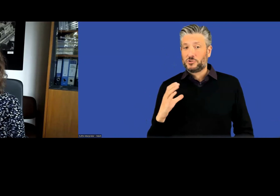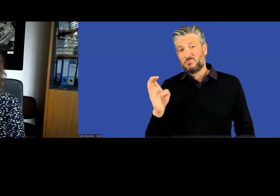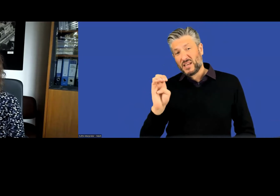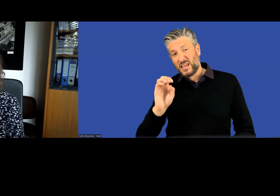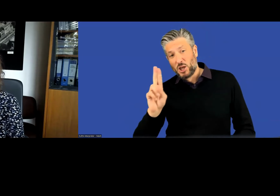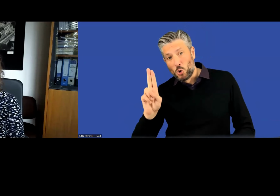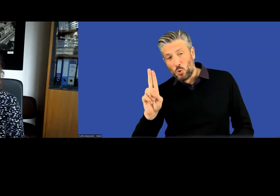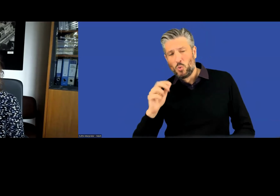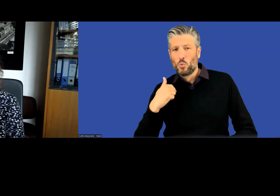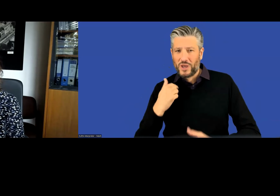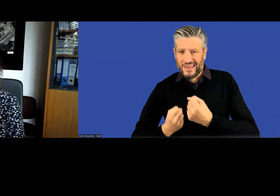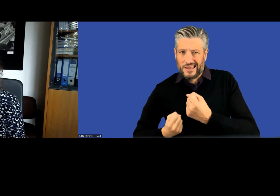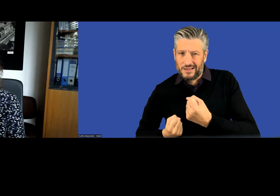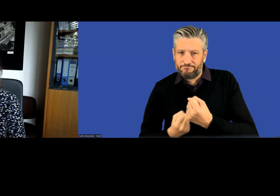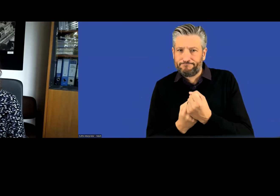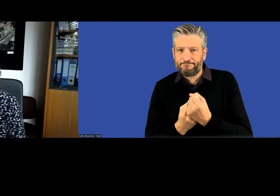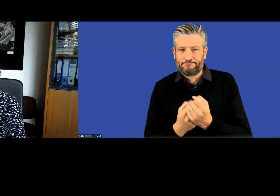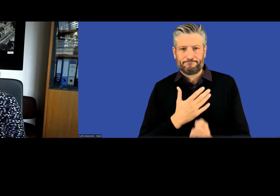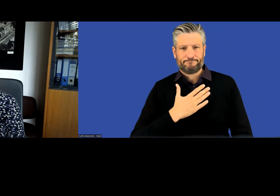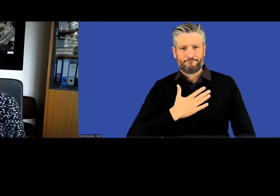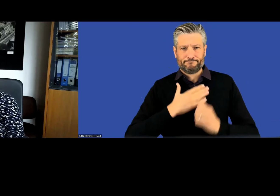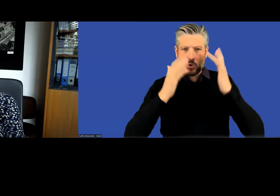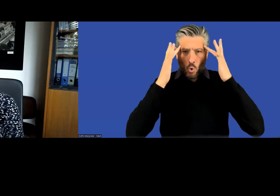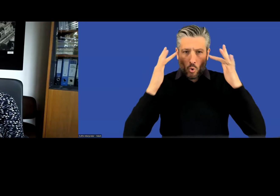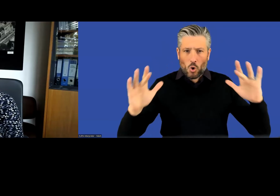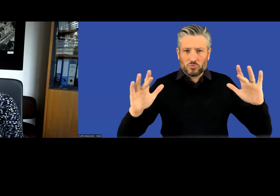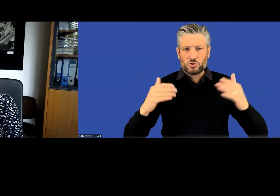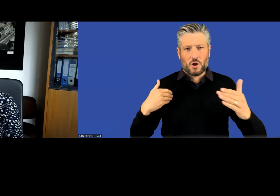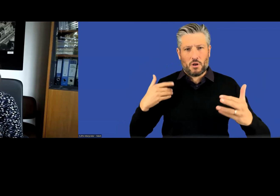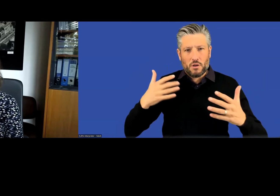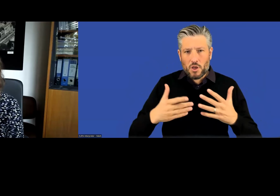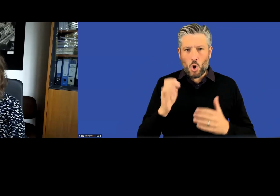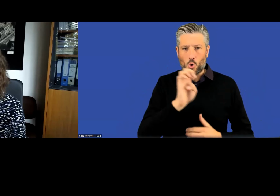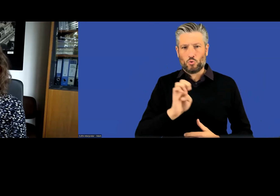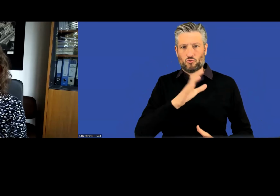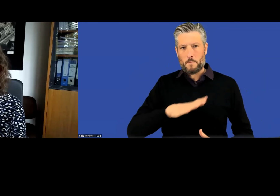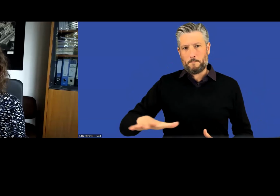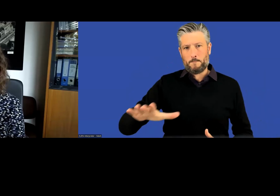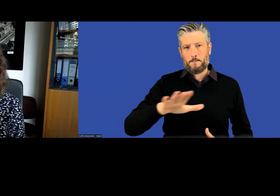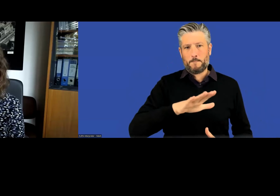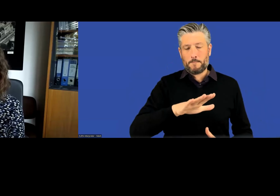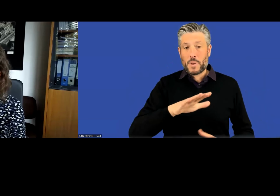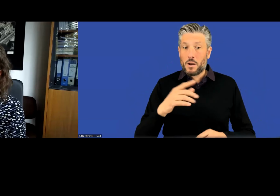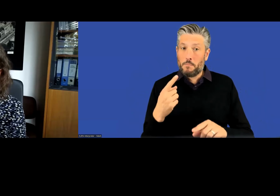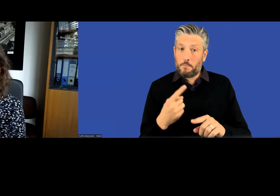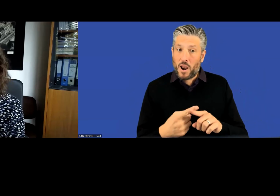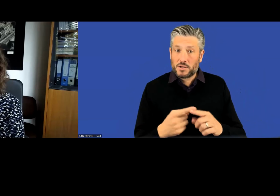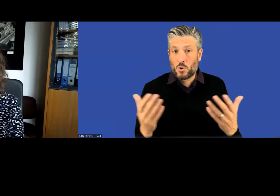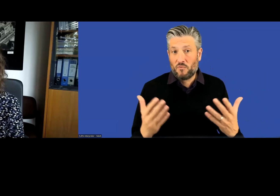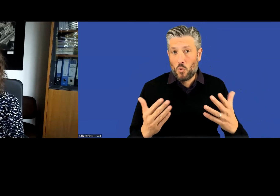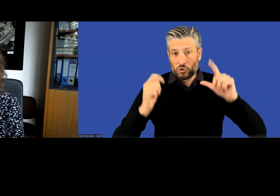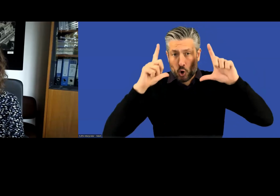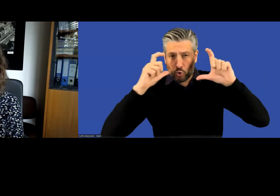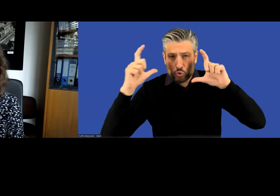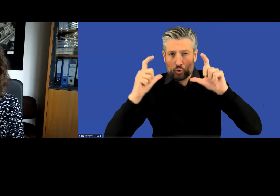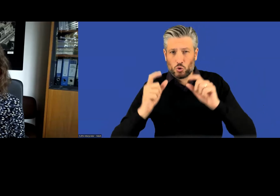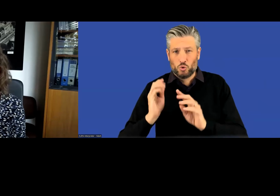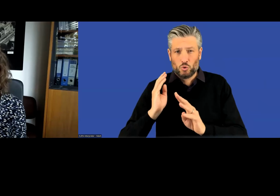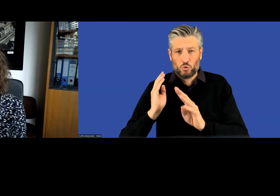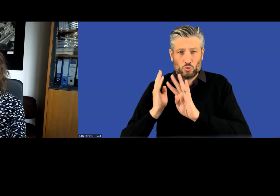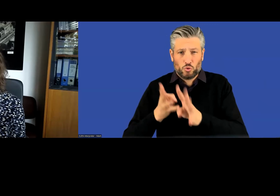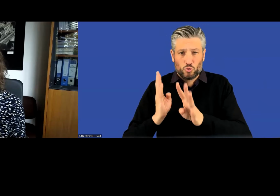of policies and programs. And Europe also is a key cultural tourist destination thanks to our cultural heritage.